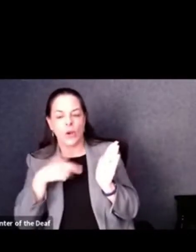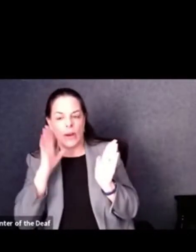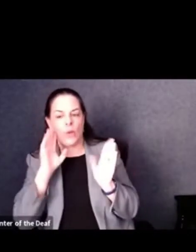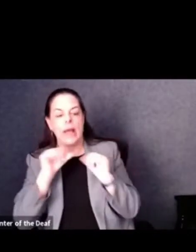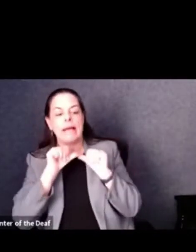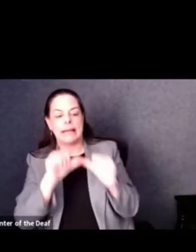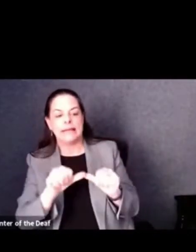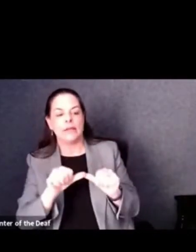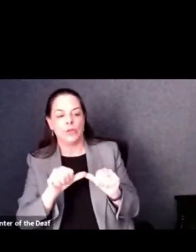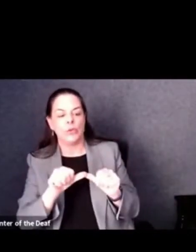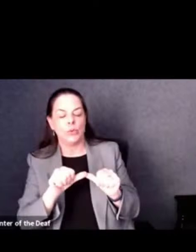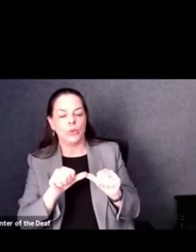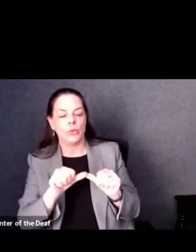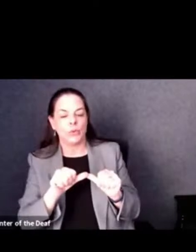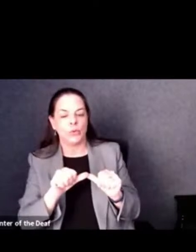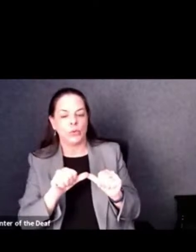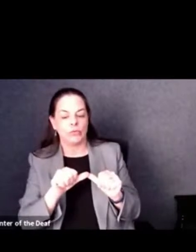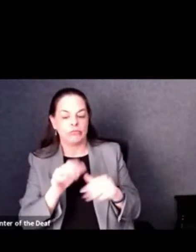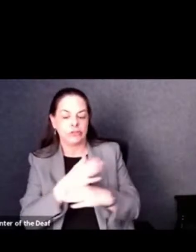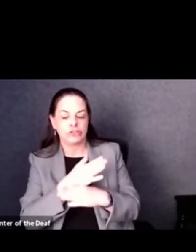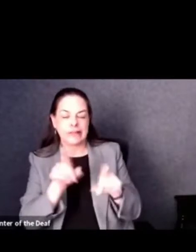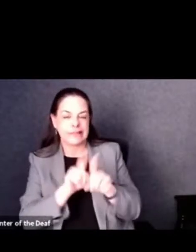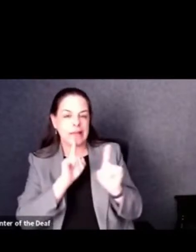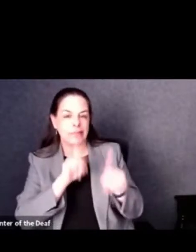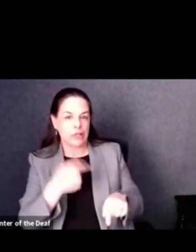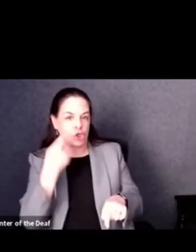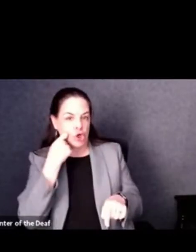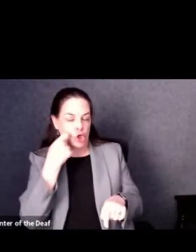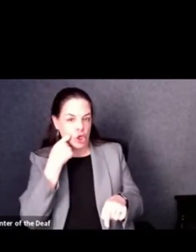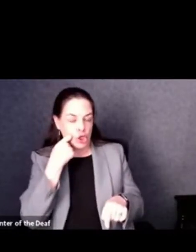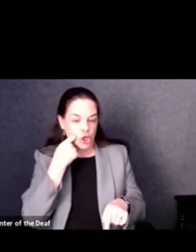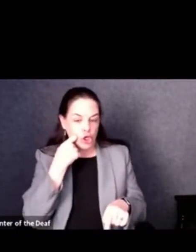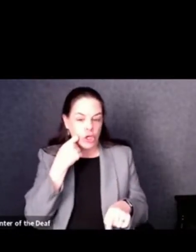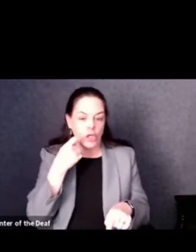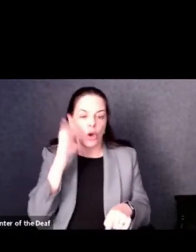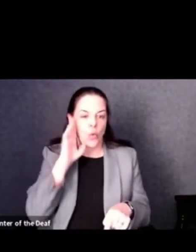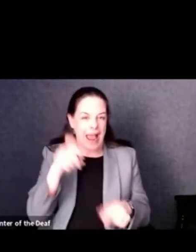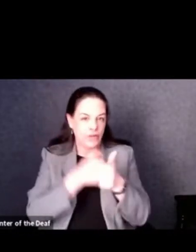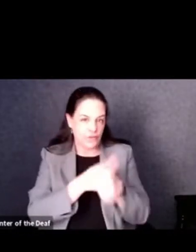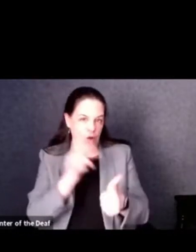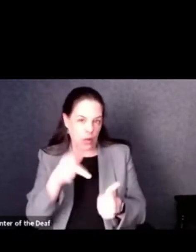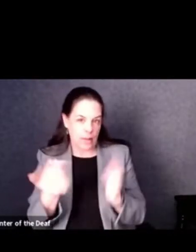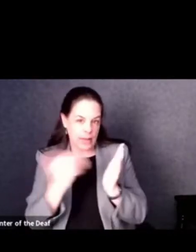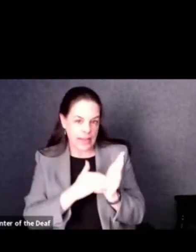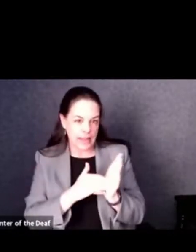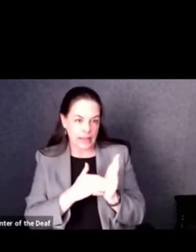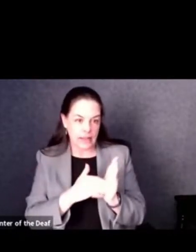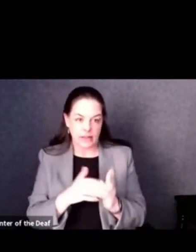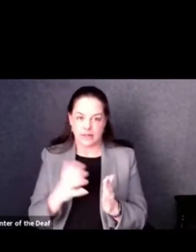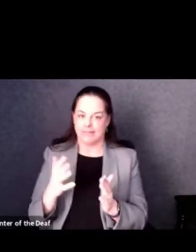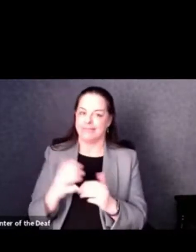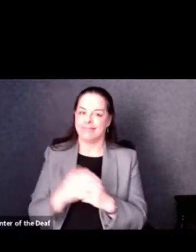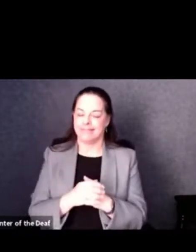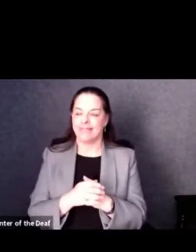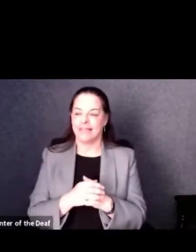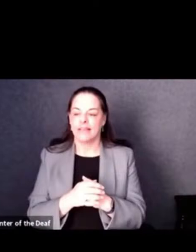continue. Charity's answer from earlier applies there. We'll have to follow back up with you as we just learned about all new to